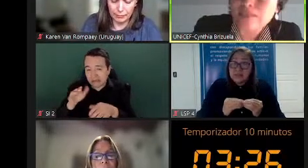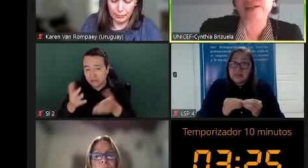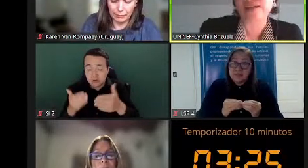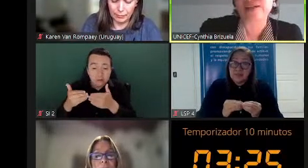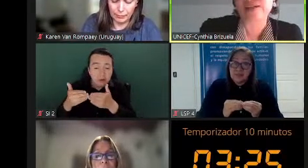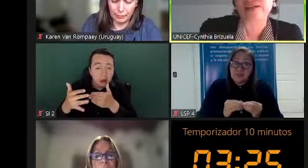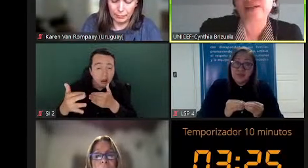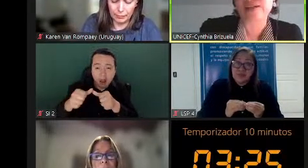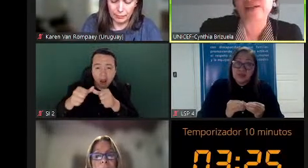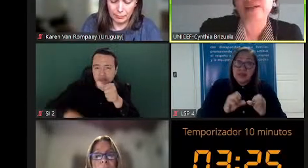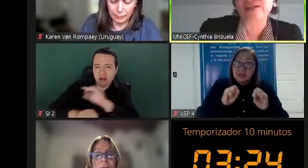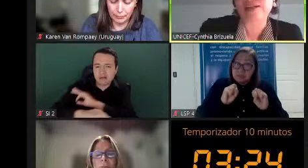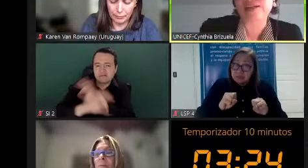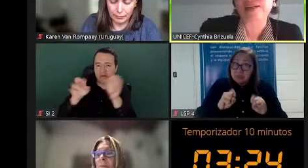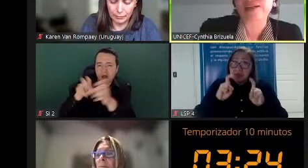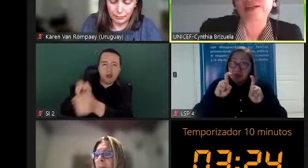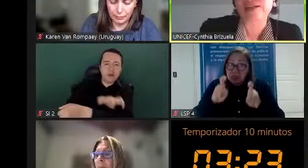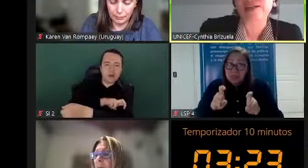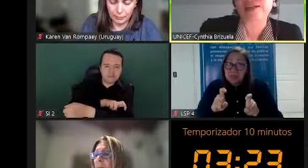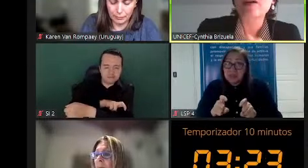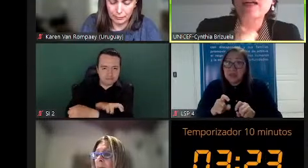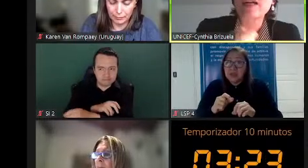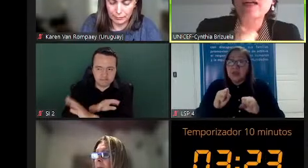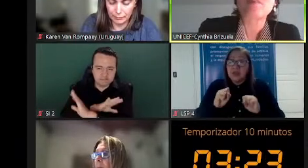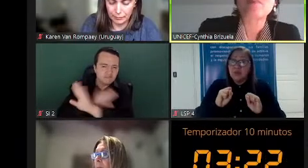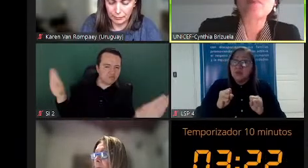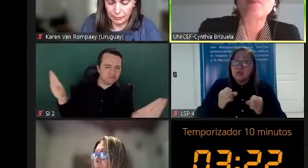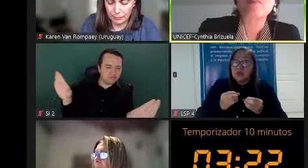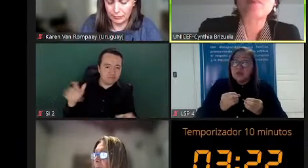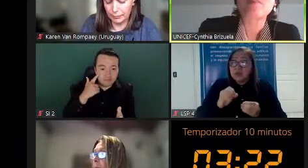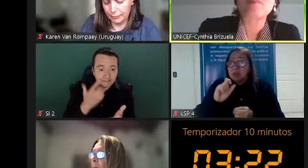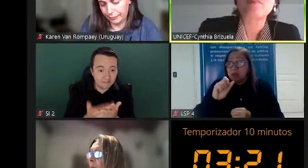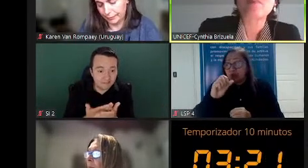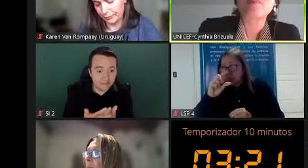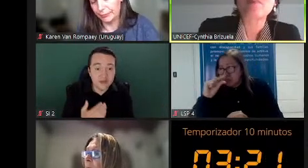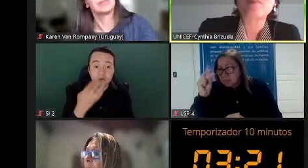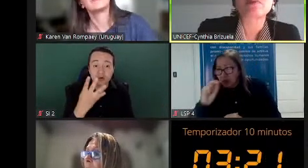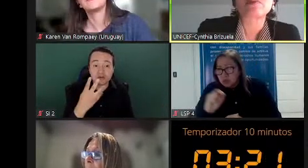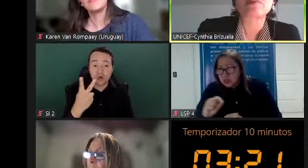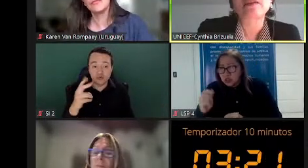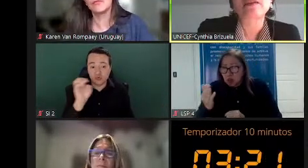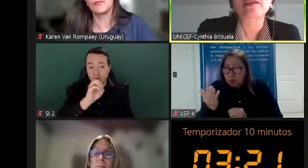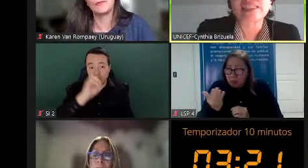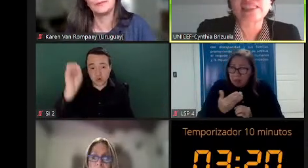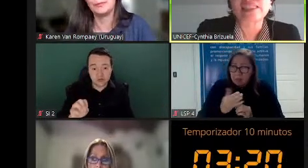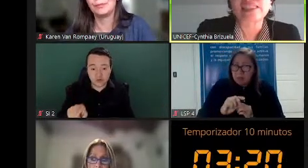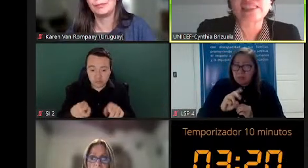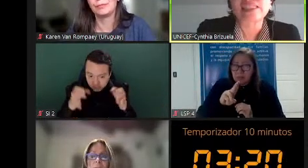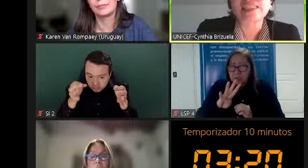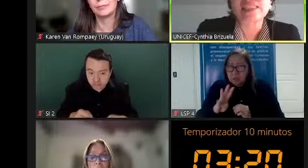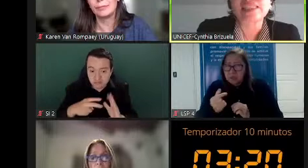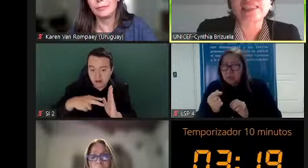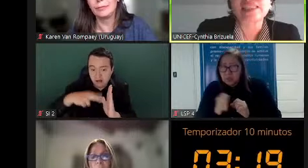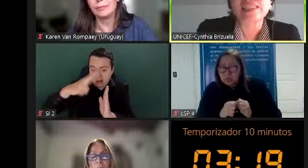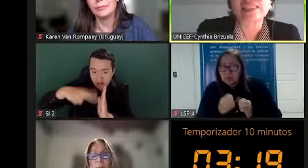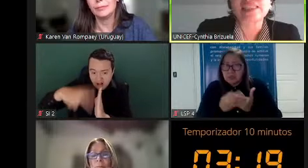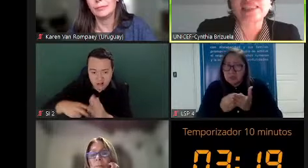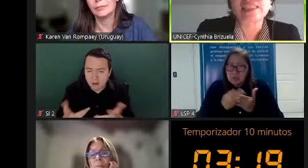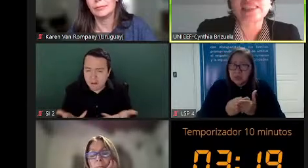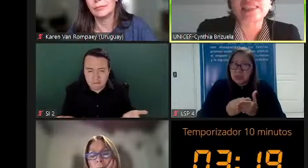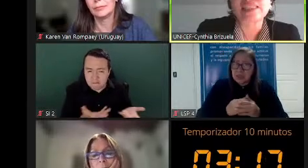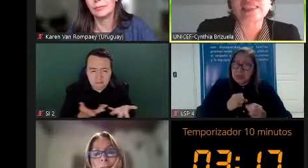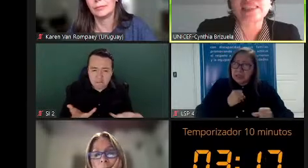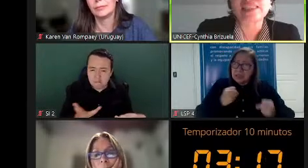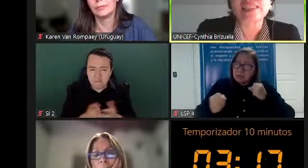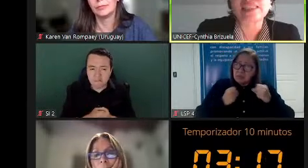probability of they haven't ever attended school and 42 less probability of this of